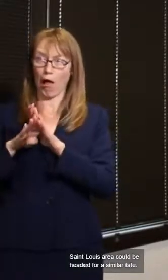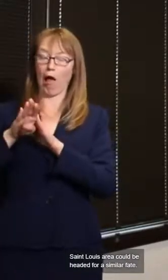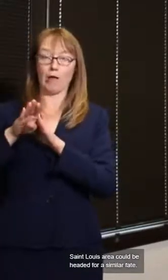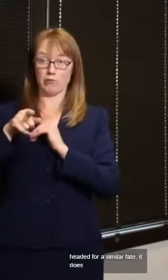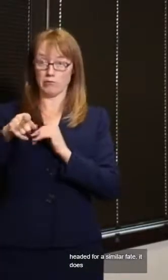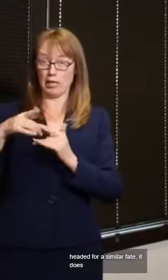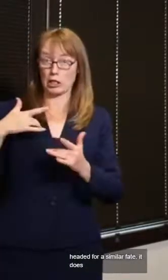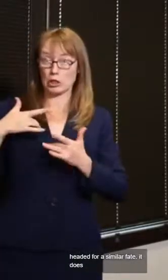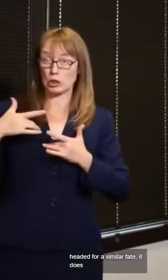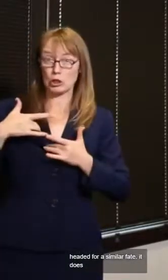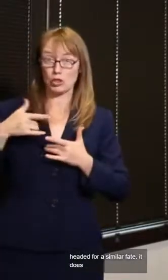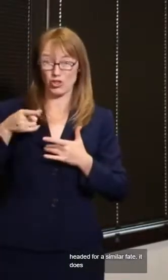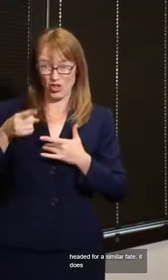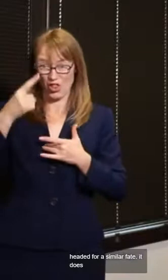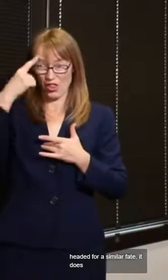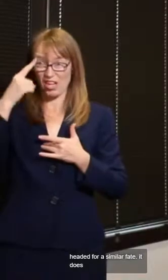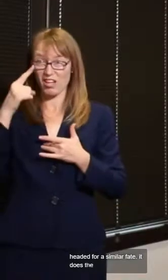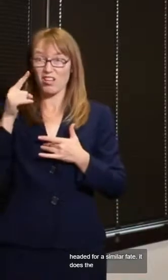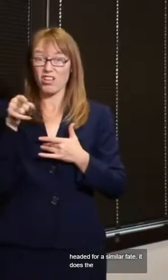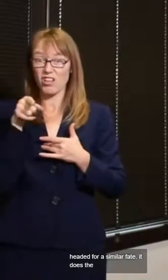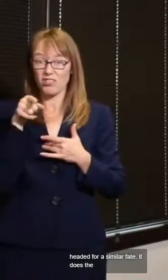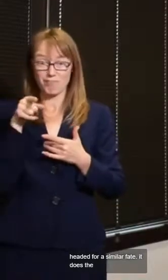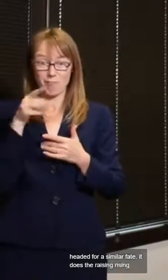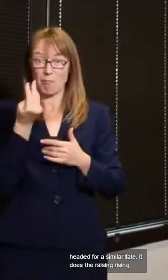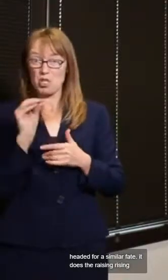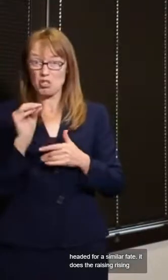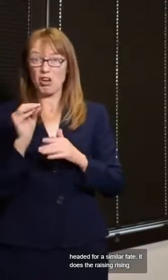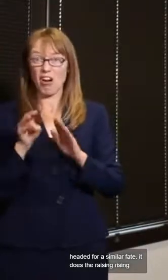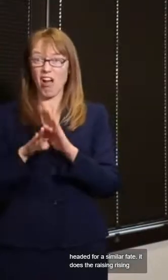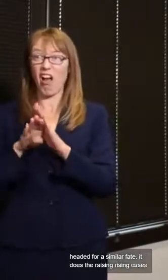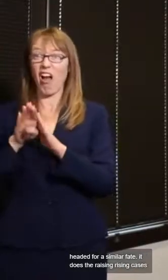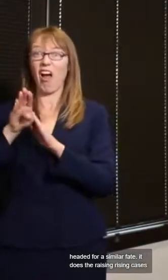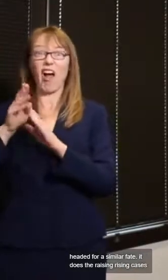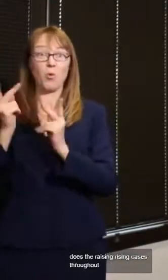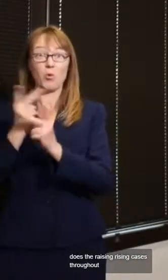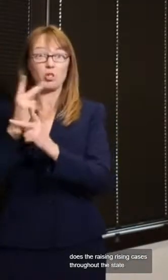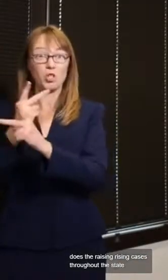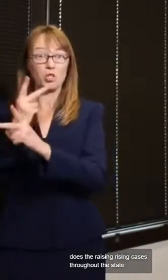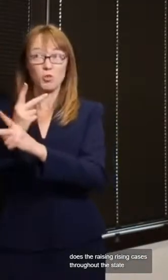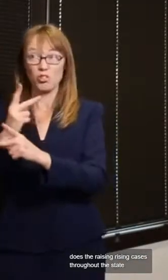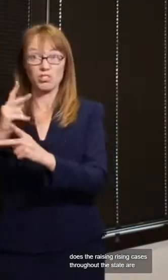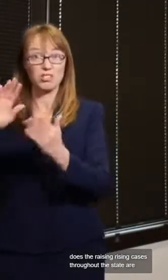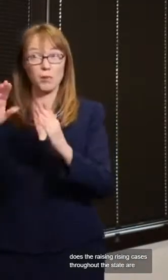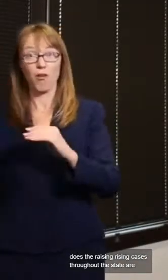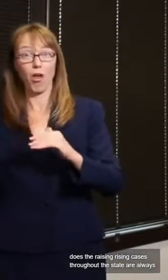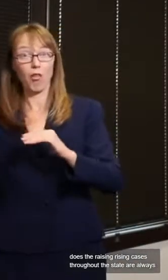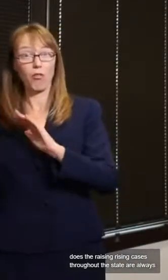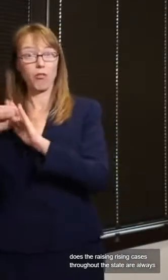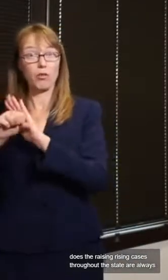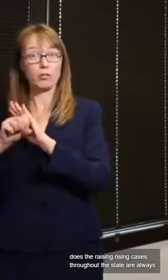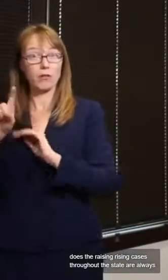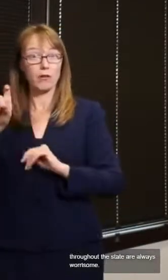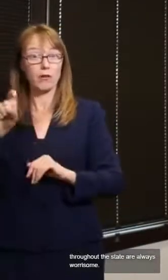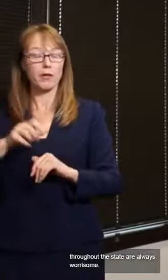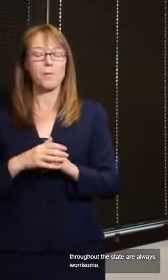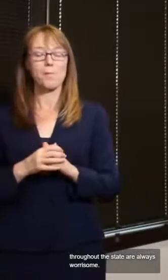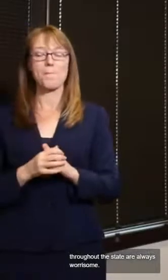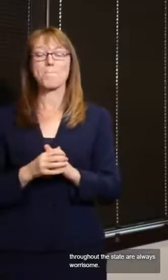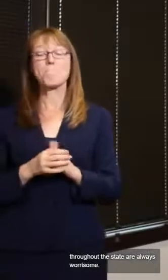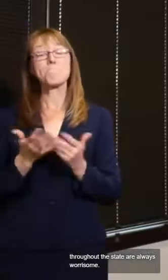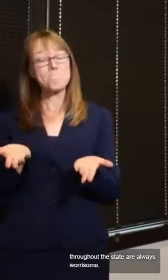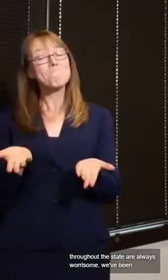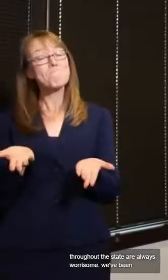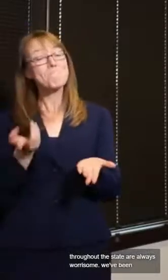It does. The rising cases throughout the state are always worrisome. We've